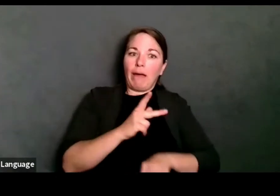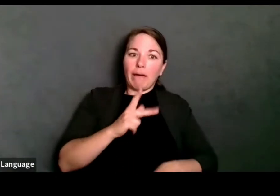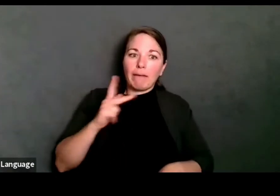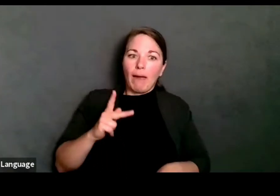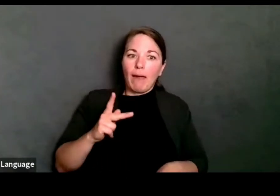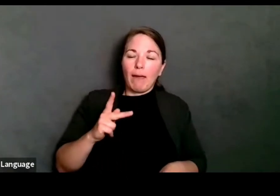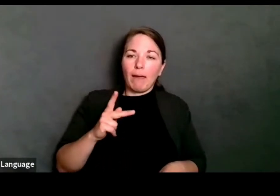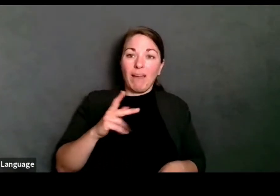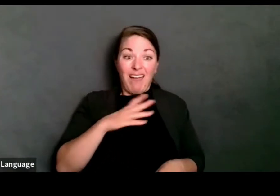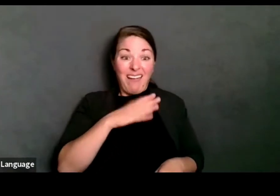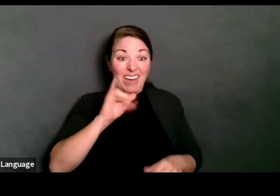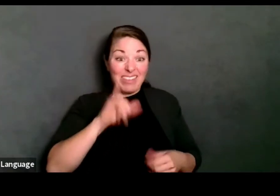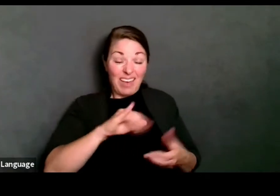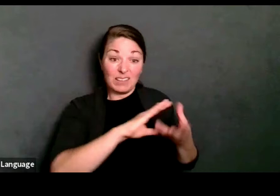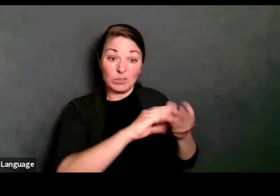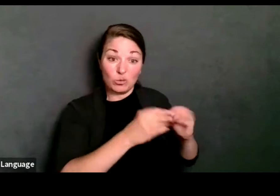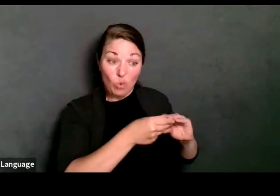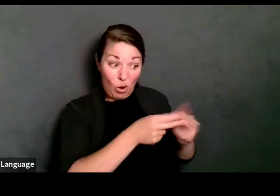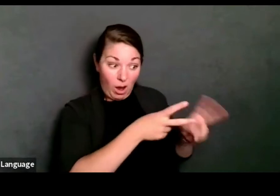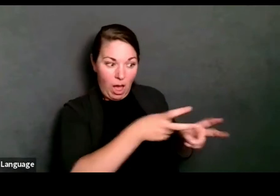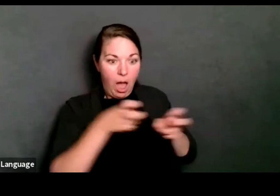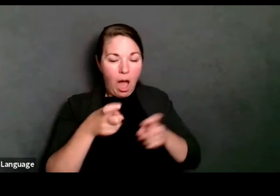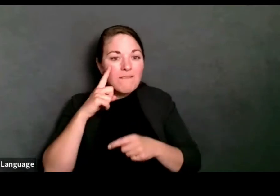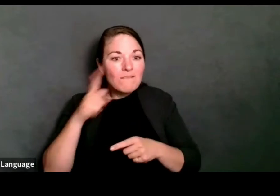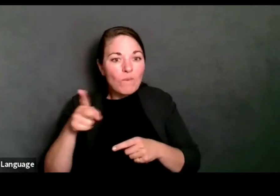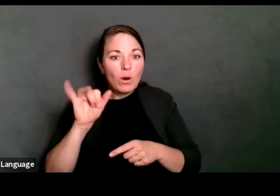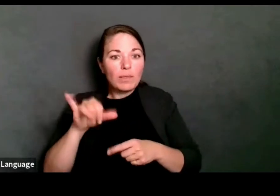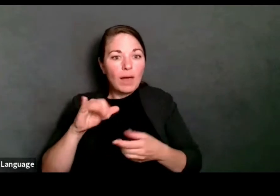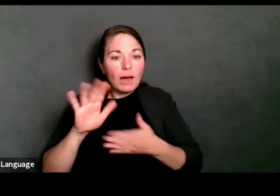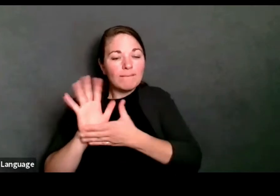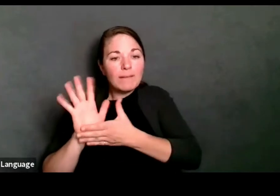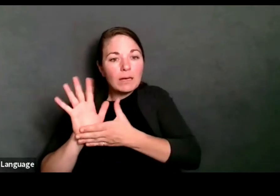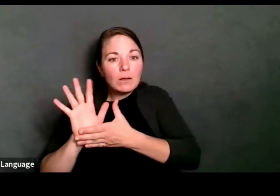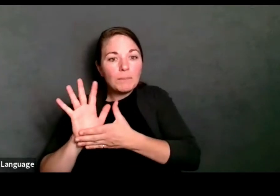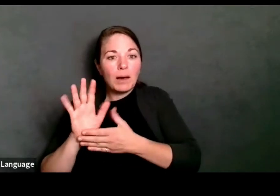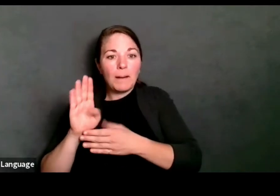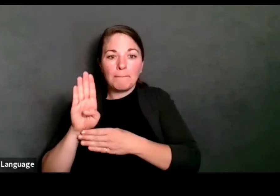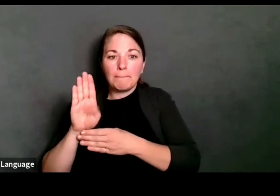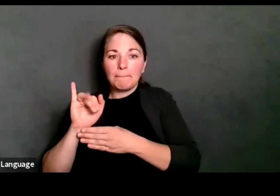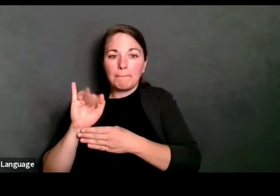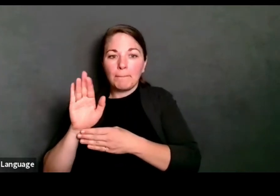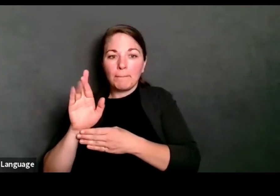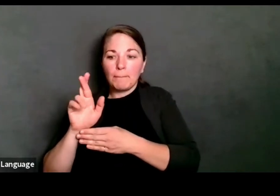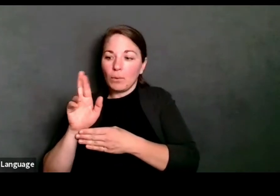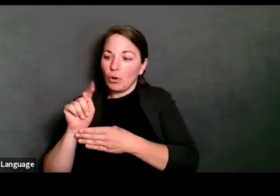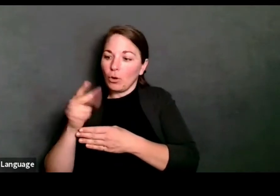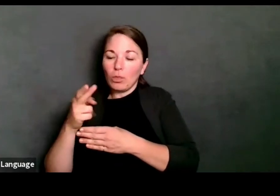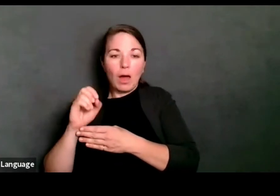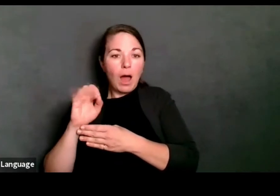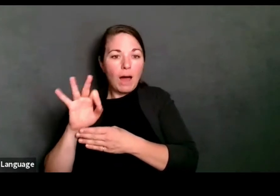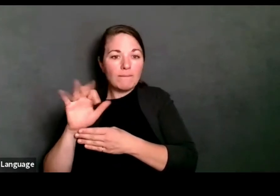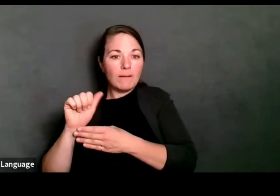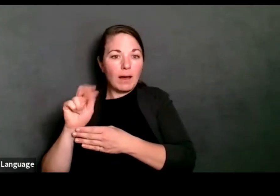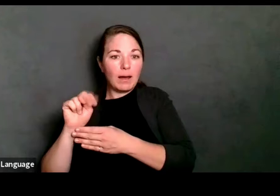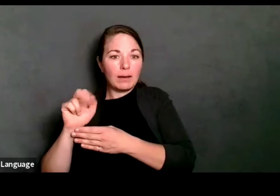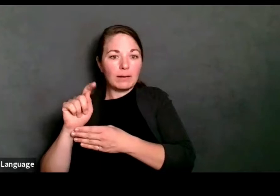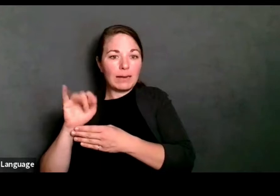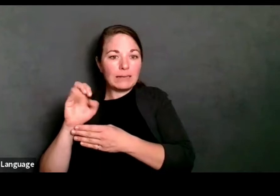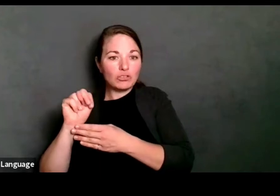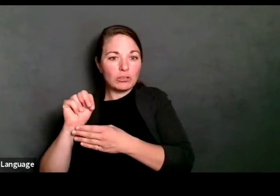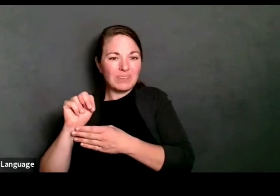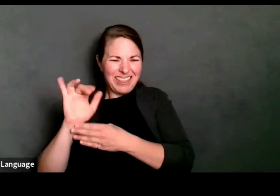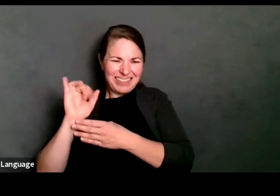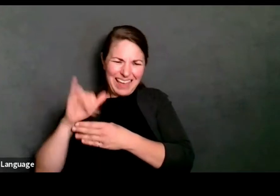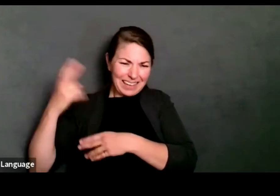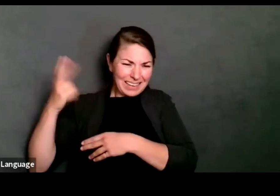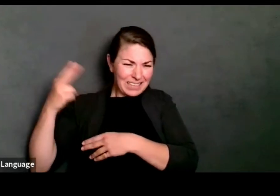Klan, and they're part of the storyline of Birth of a Nation. And we can look at those narratives, that history, and draw a direct line